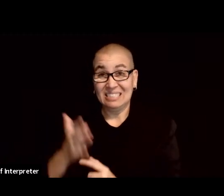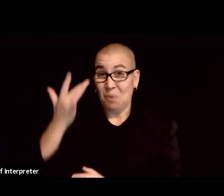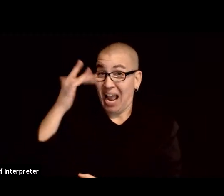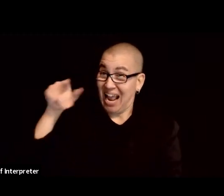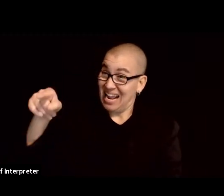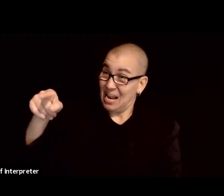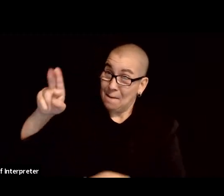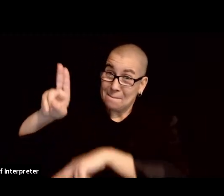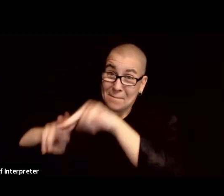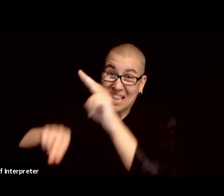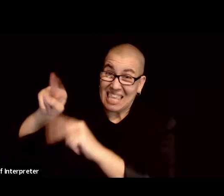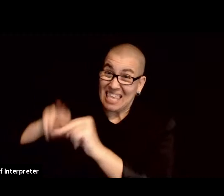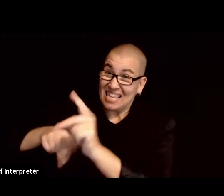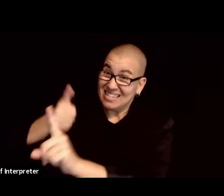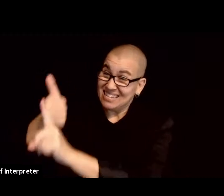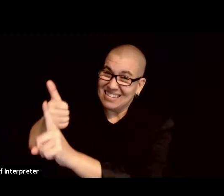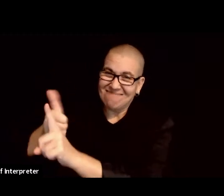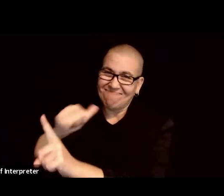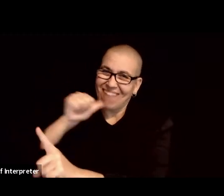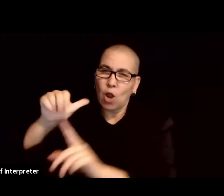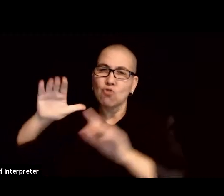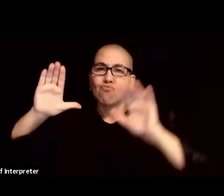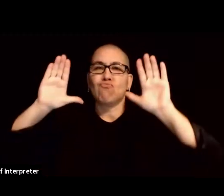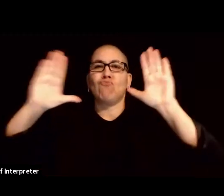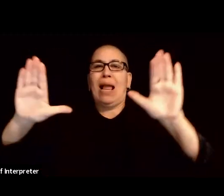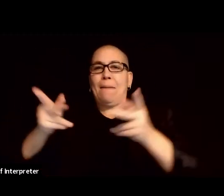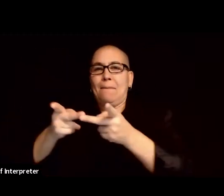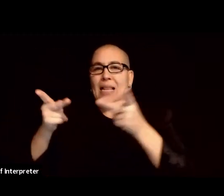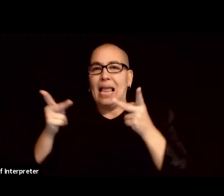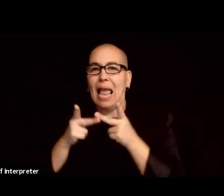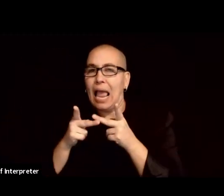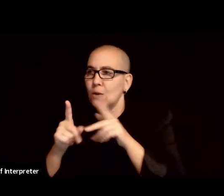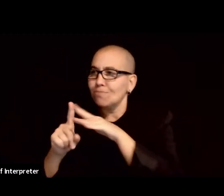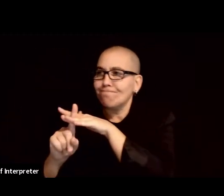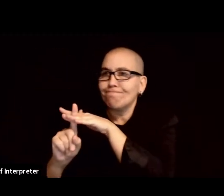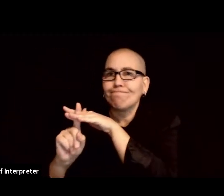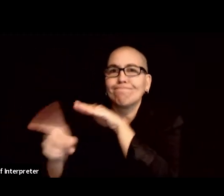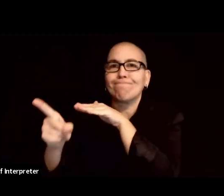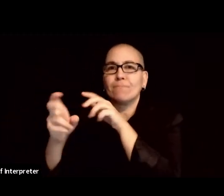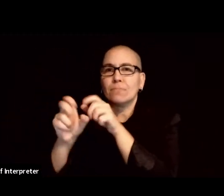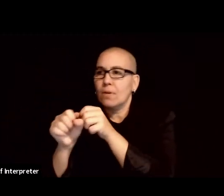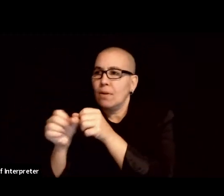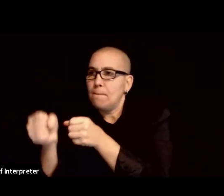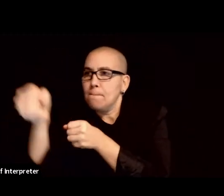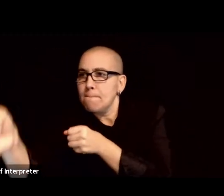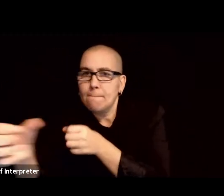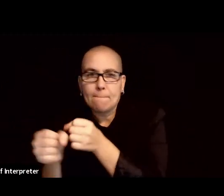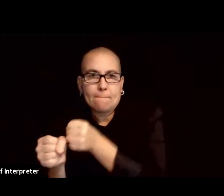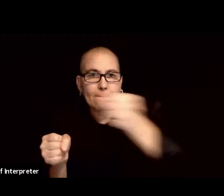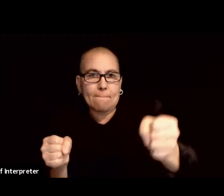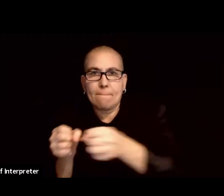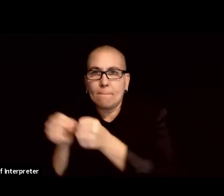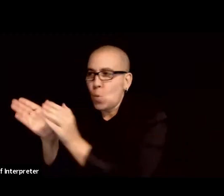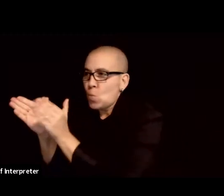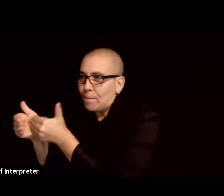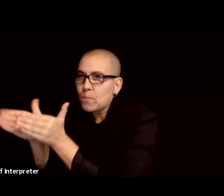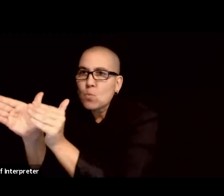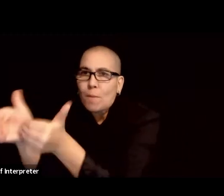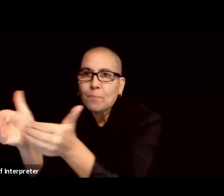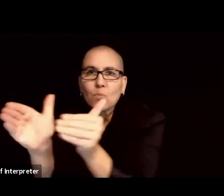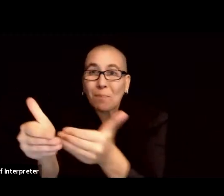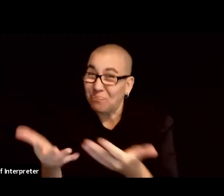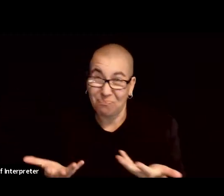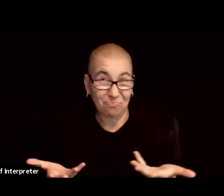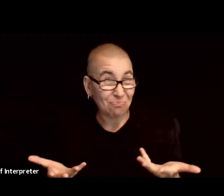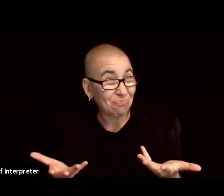isolate and take action. They're limited to actions that may not be as ideal because of the physical